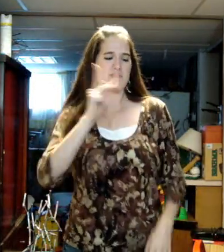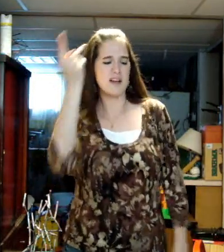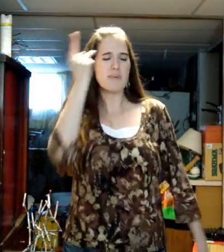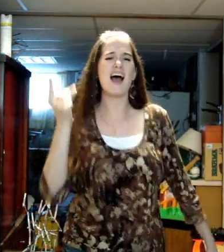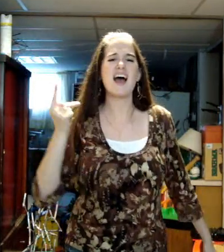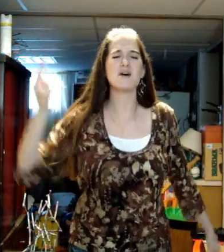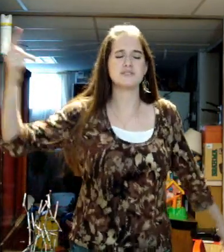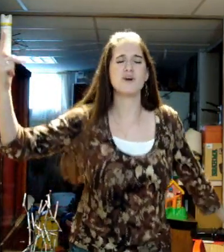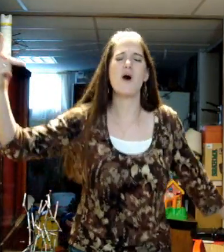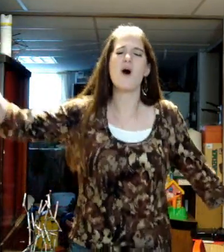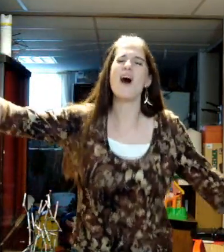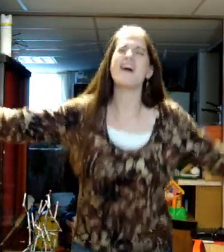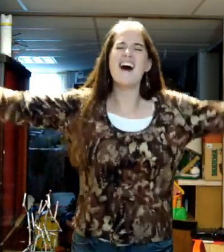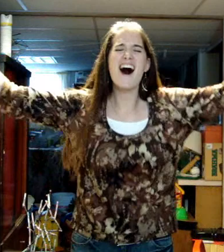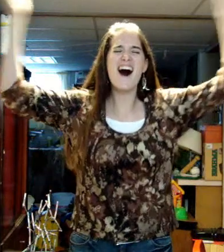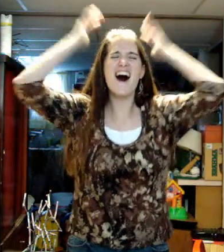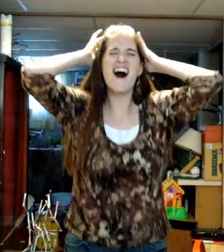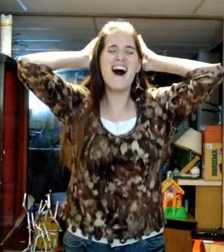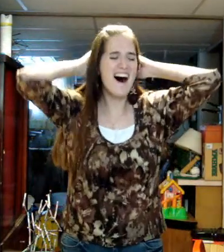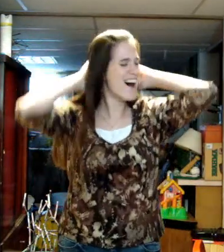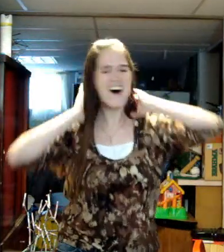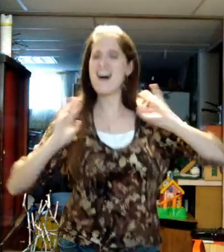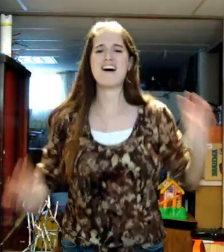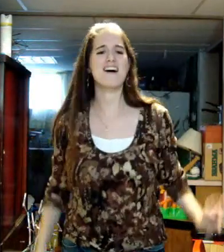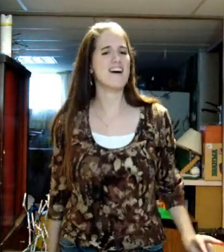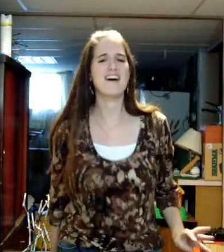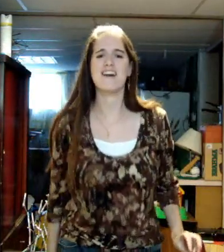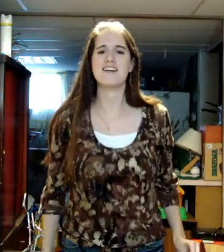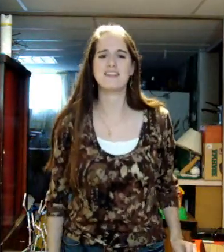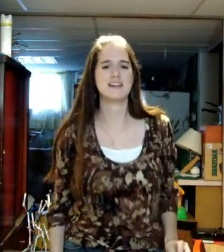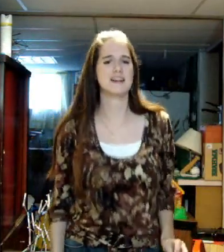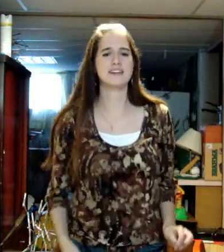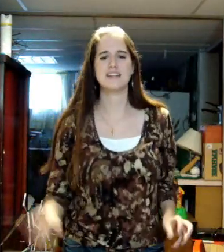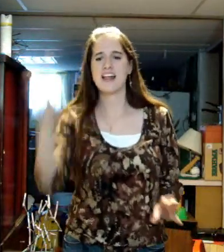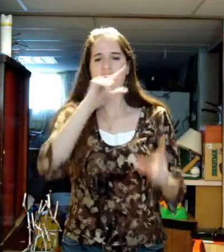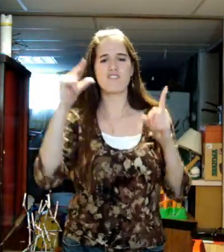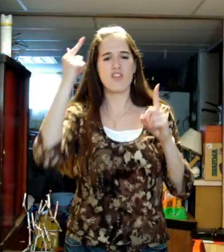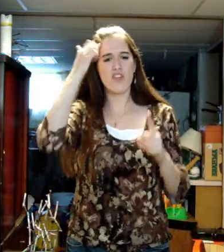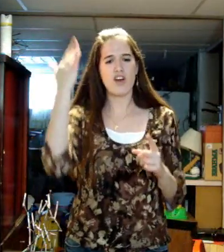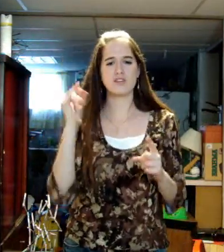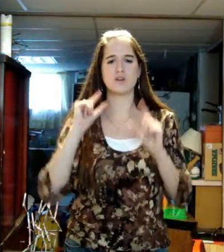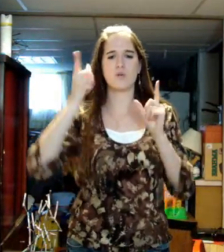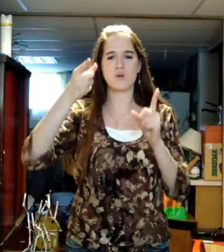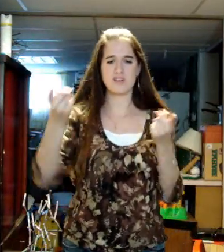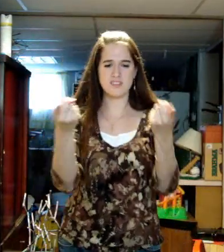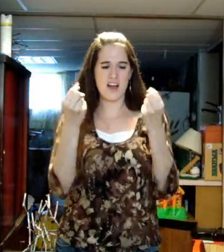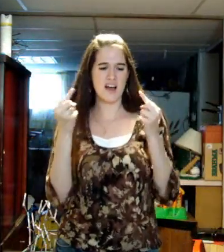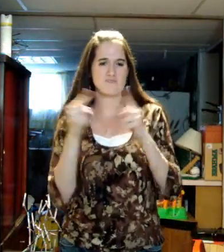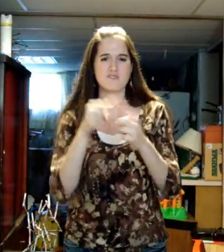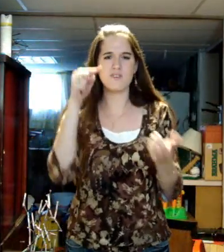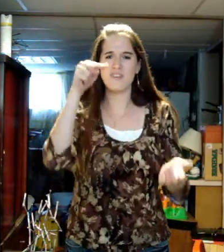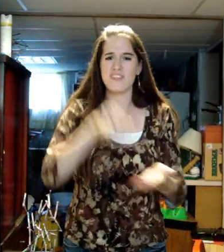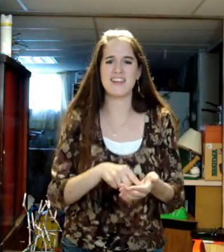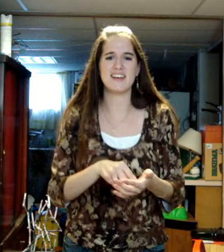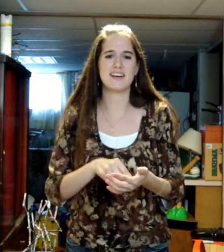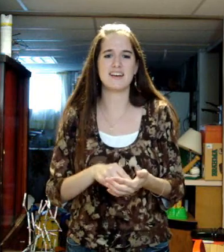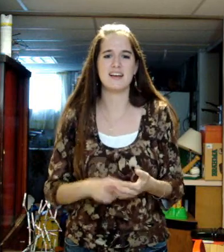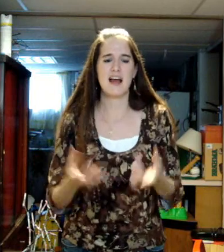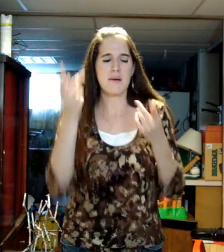be paranoid I never thought it was going to do this You're better